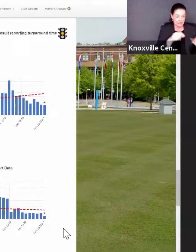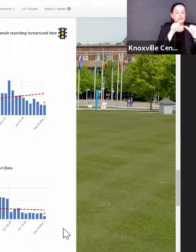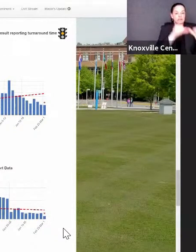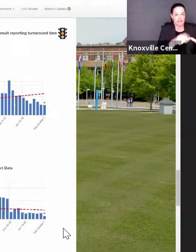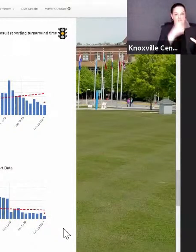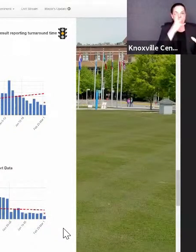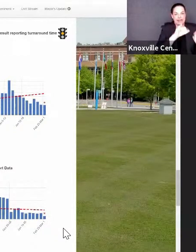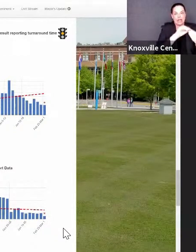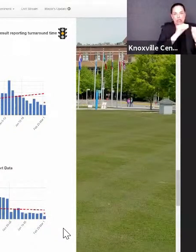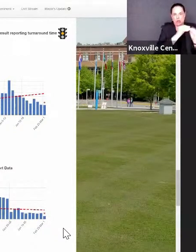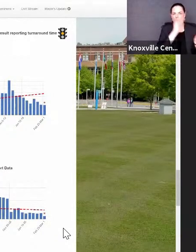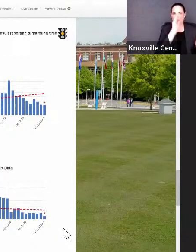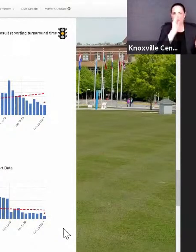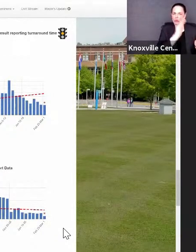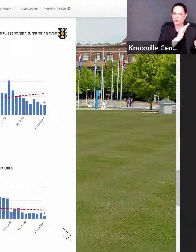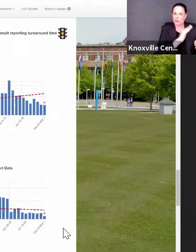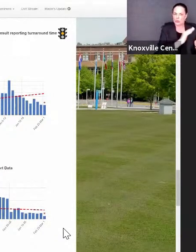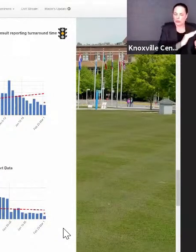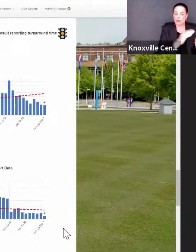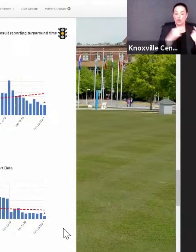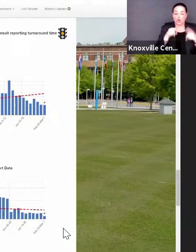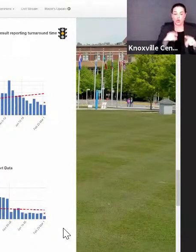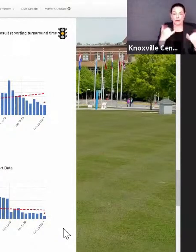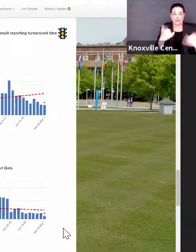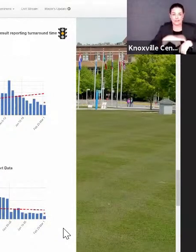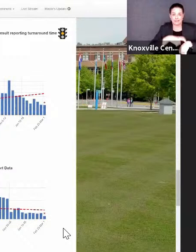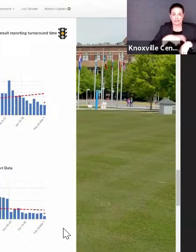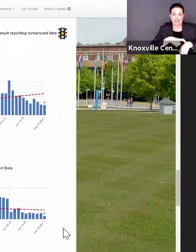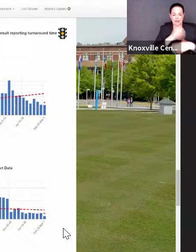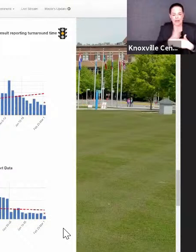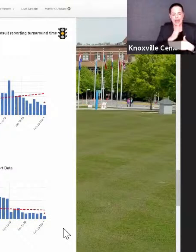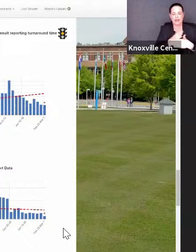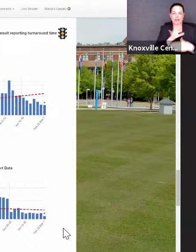this figure trend down. During this time period, an